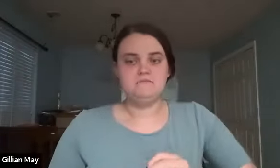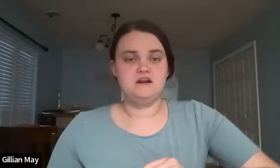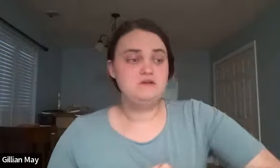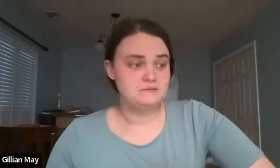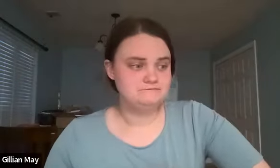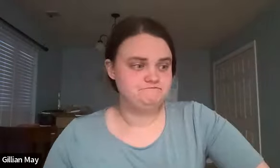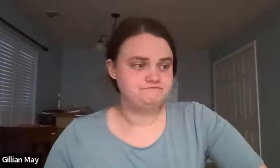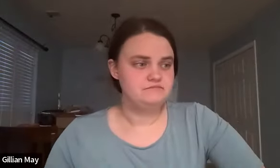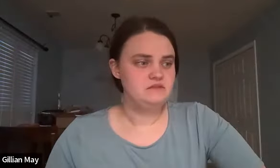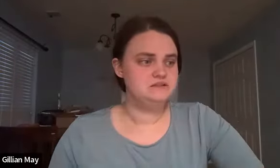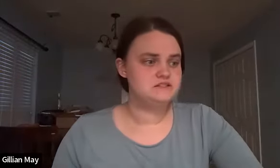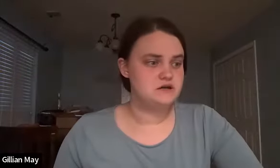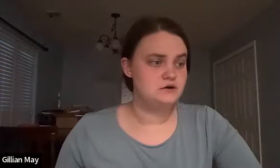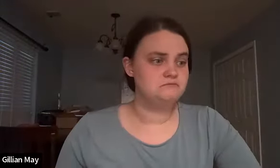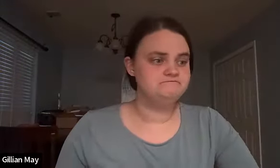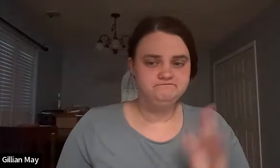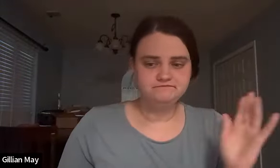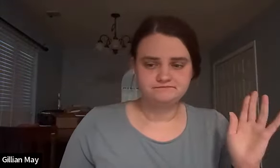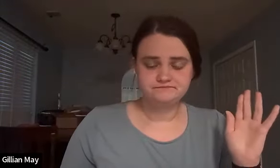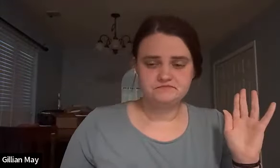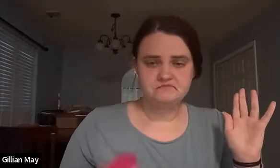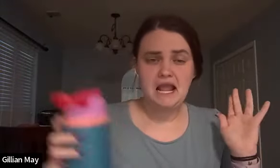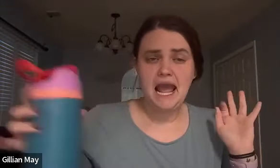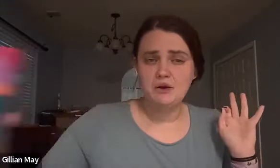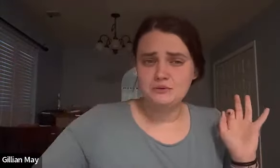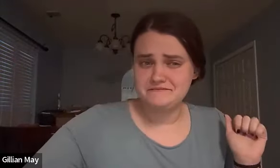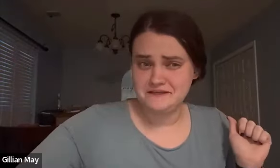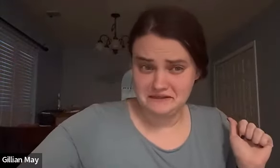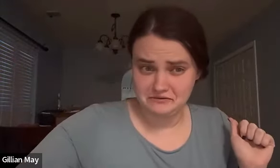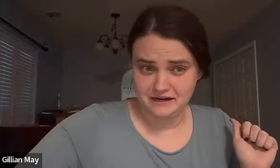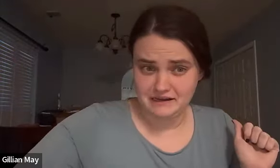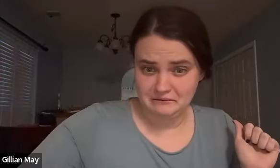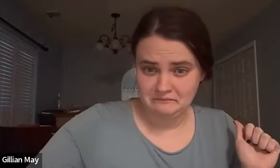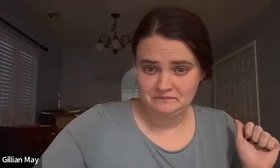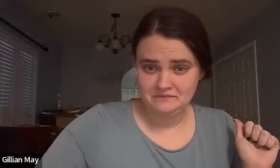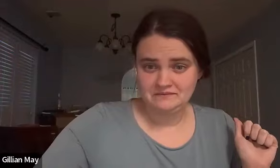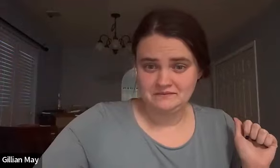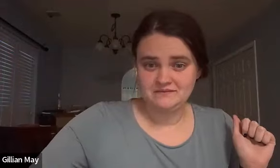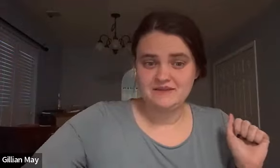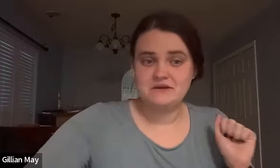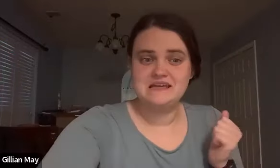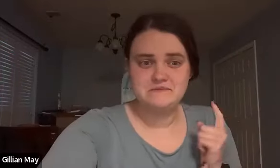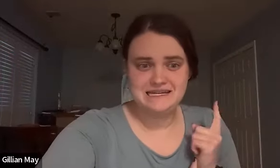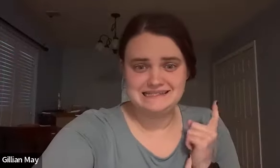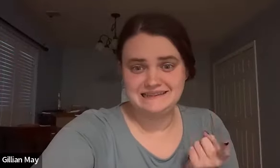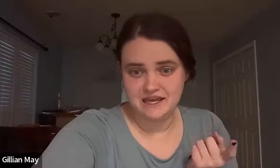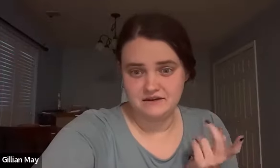but okay. So how are we feeling right now? We have about 10 minutes